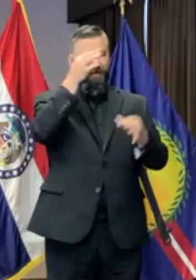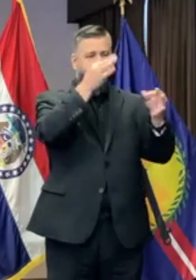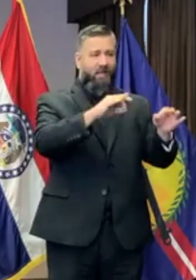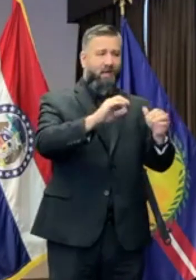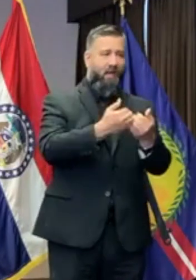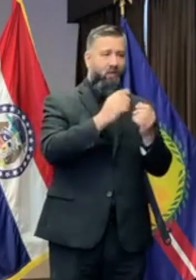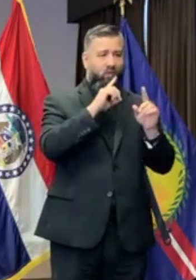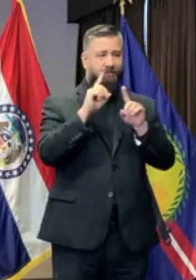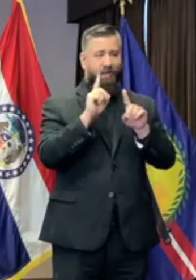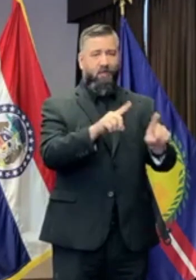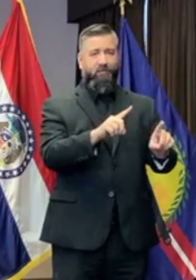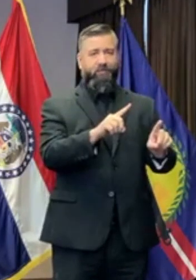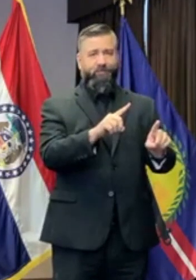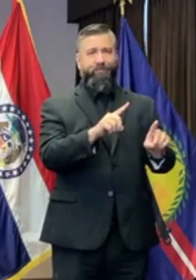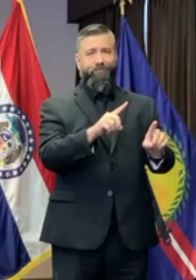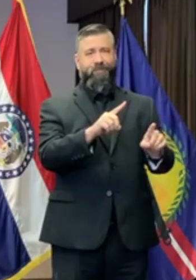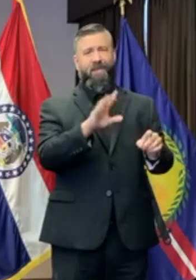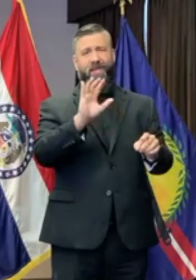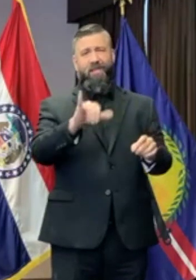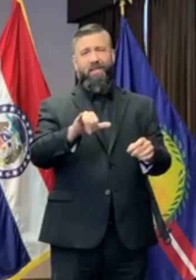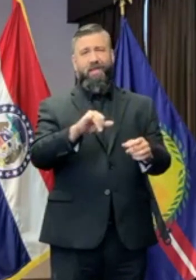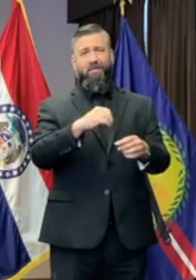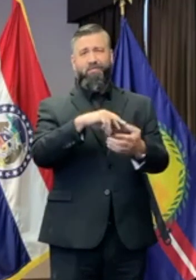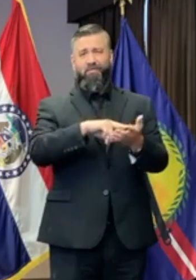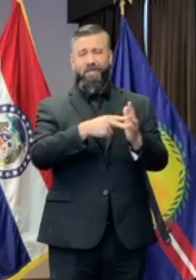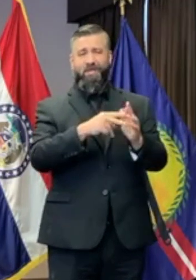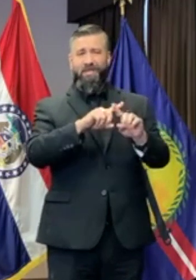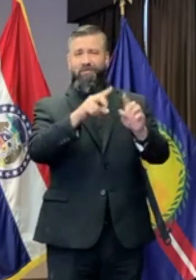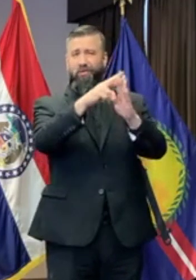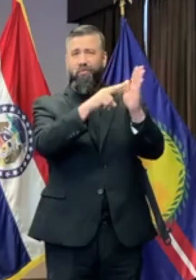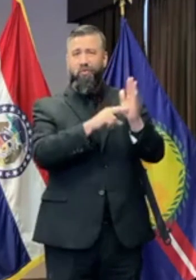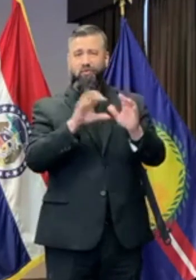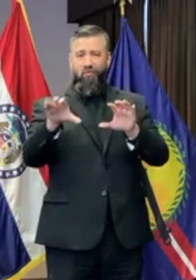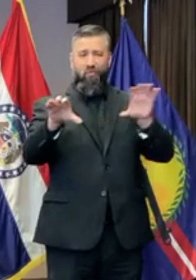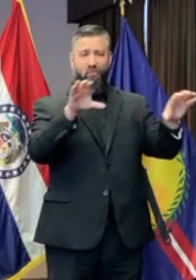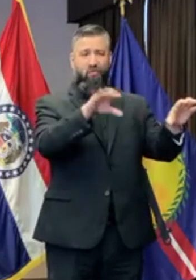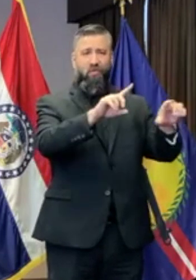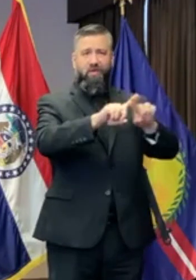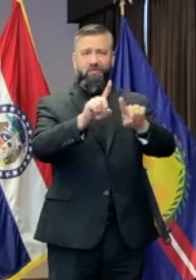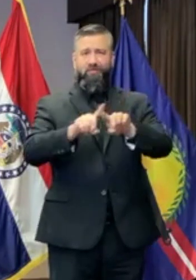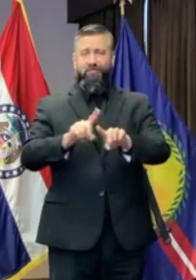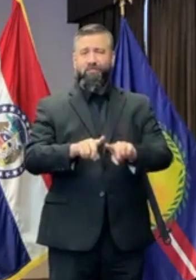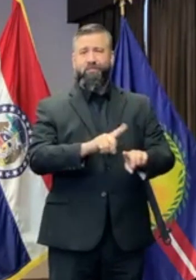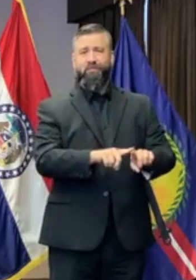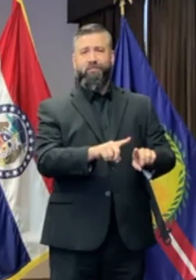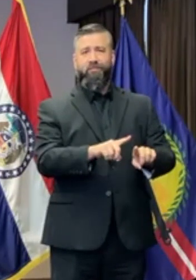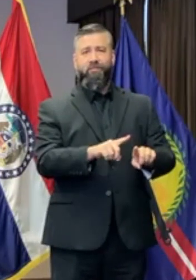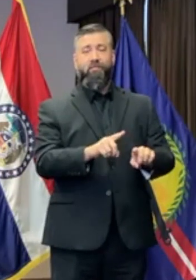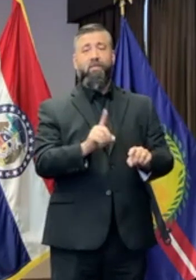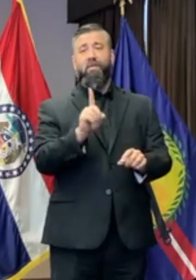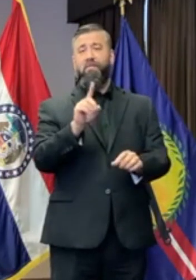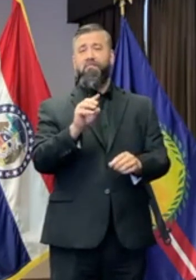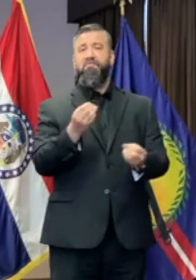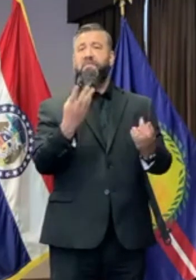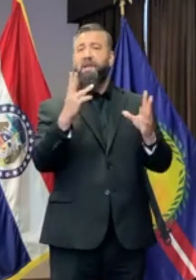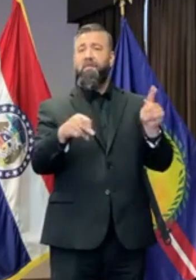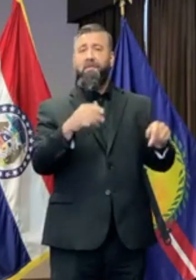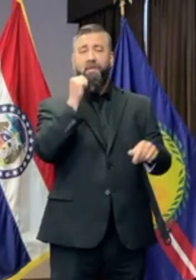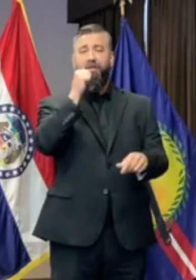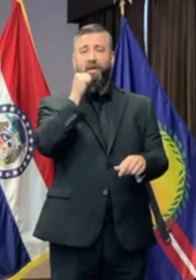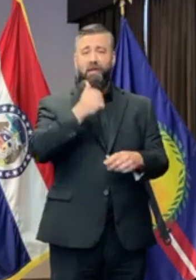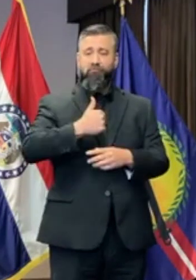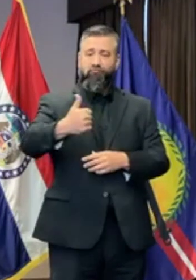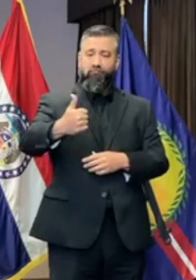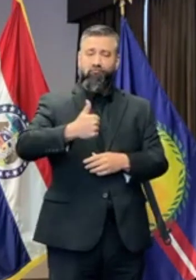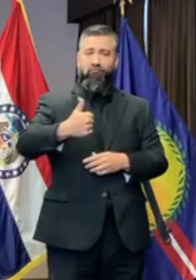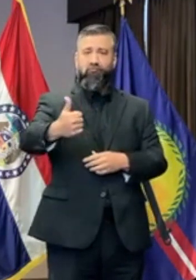same, creating a confusing patchwork of public health protocols. Thousands of people a day toggle between the city and the